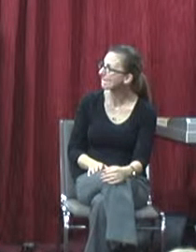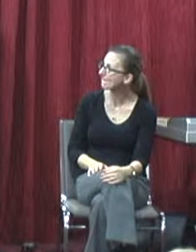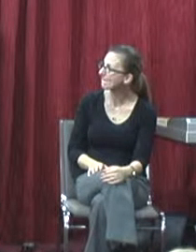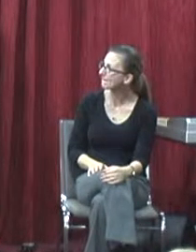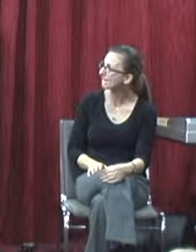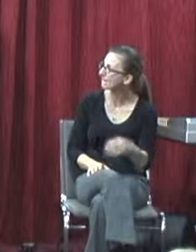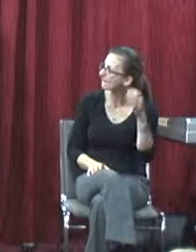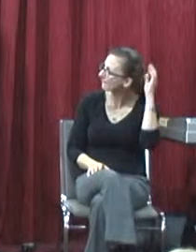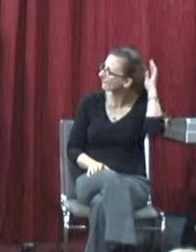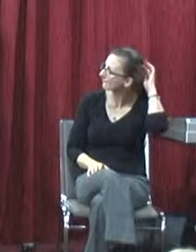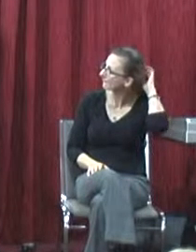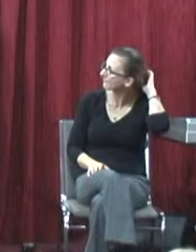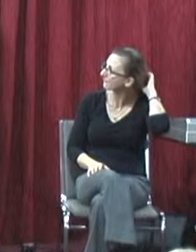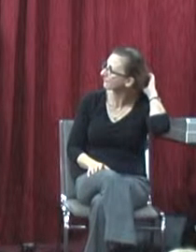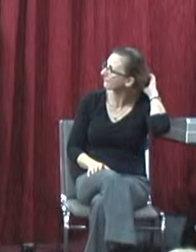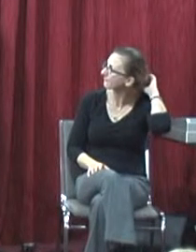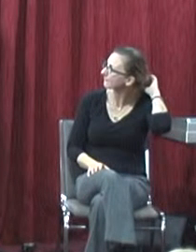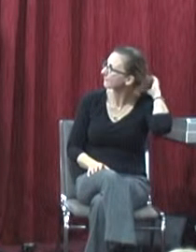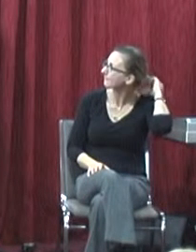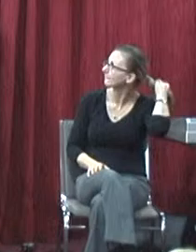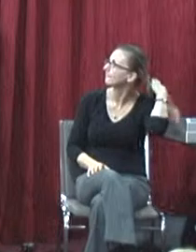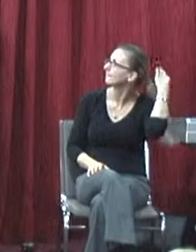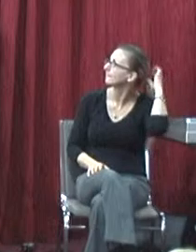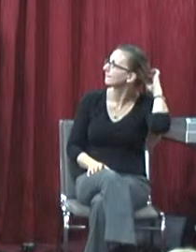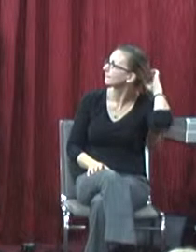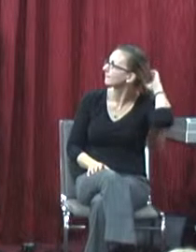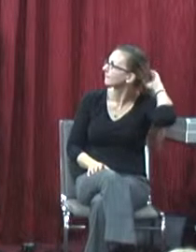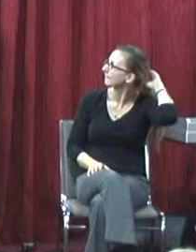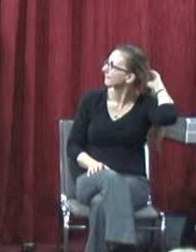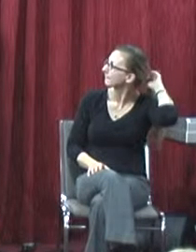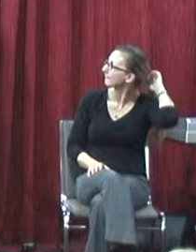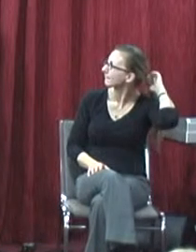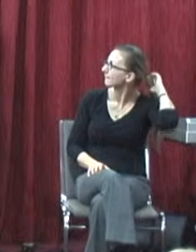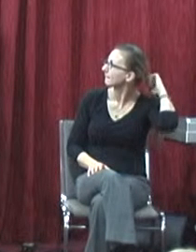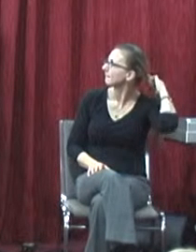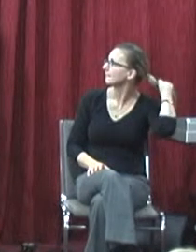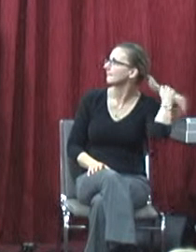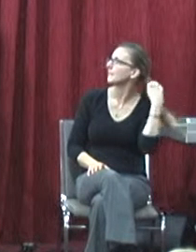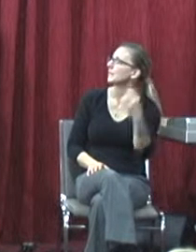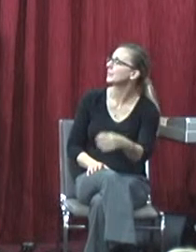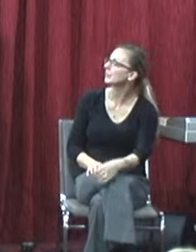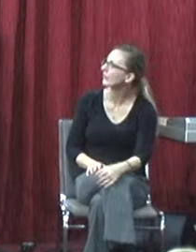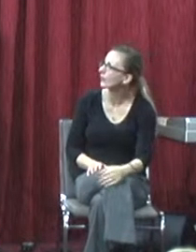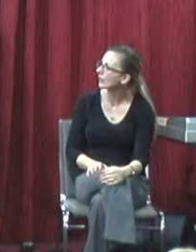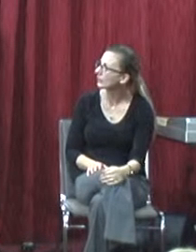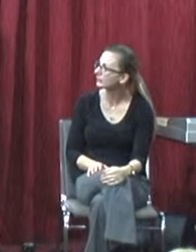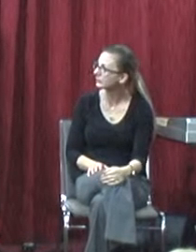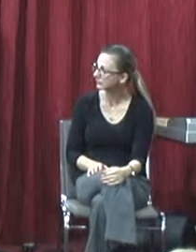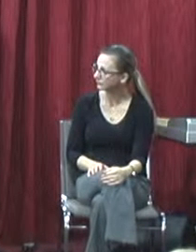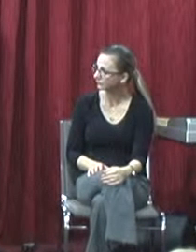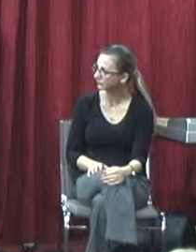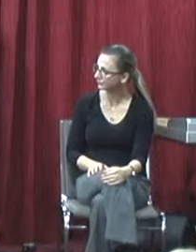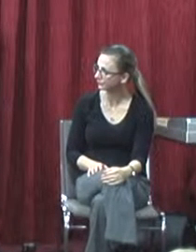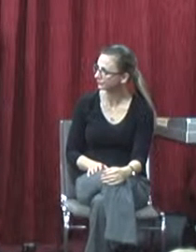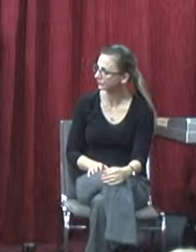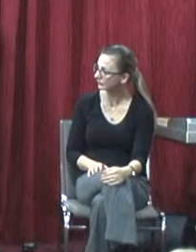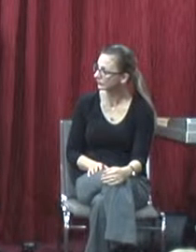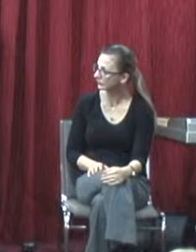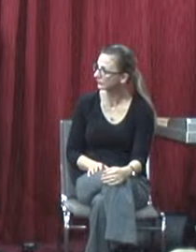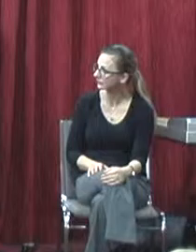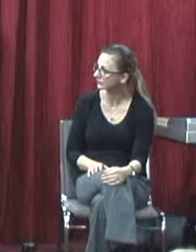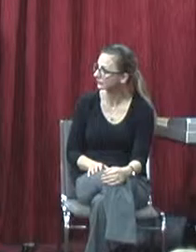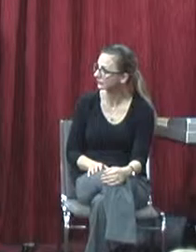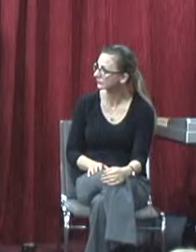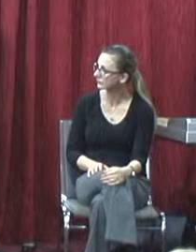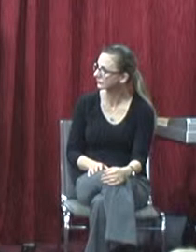7, this is why I didn't presume to approach you myself. Instead, just give a command and let my servant recover.